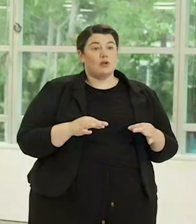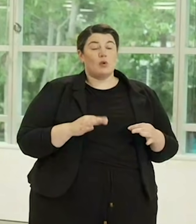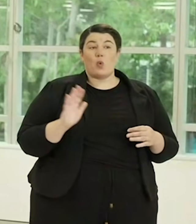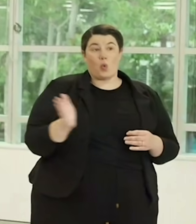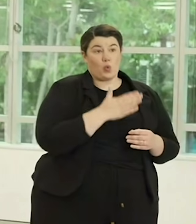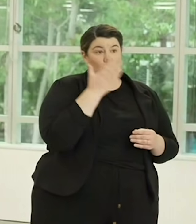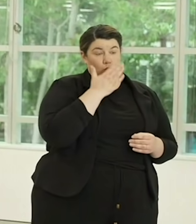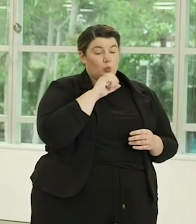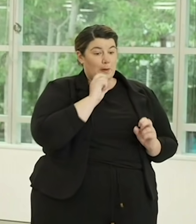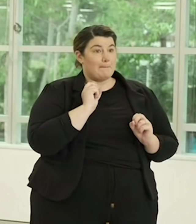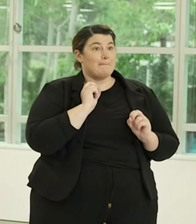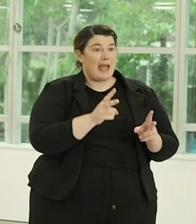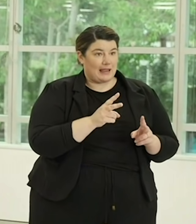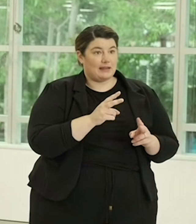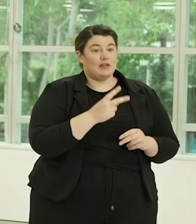schools to return